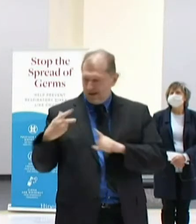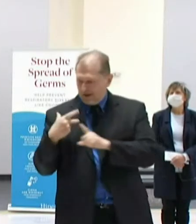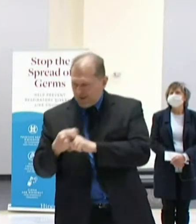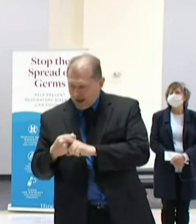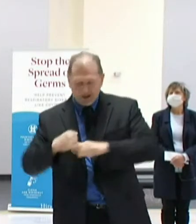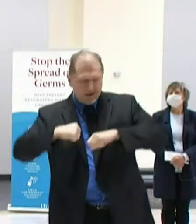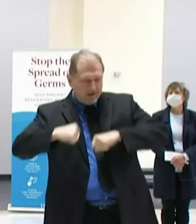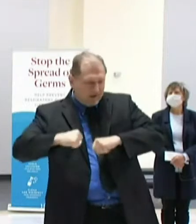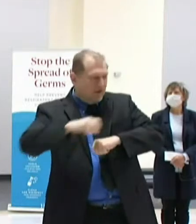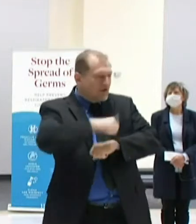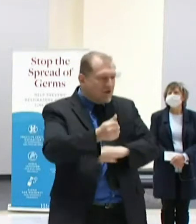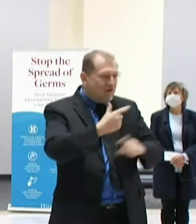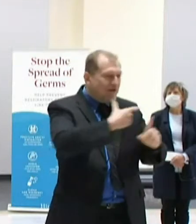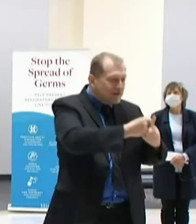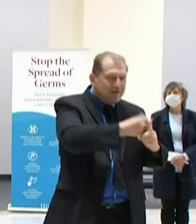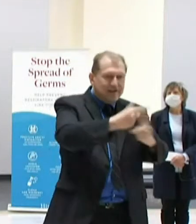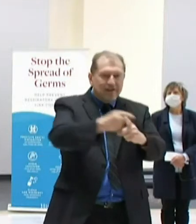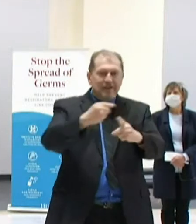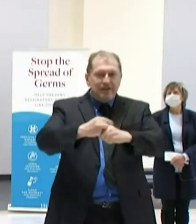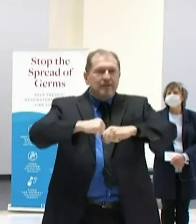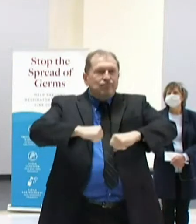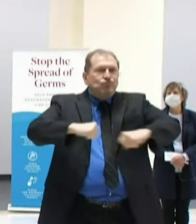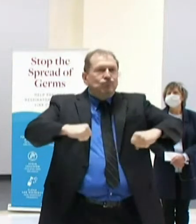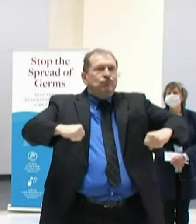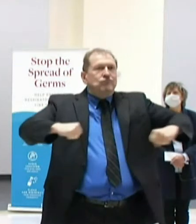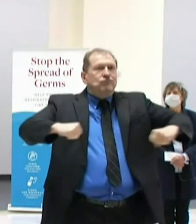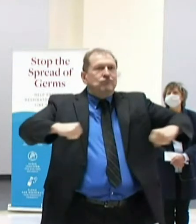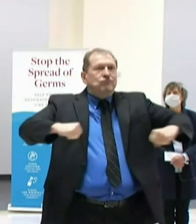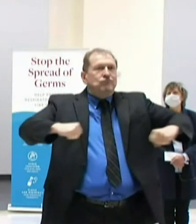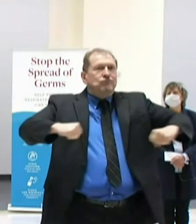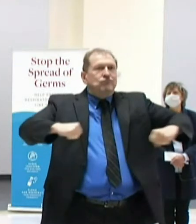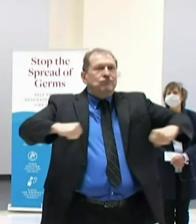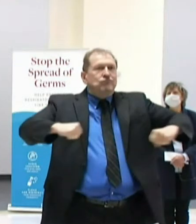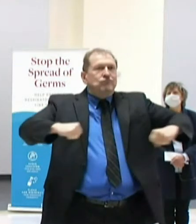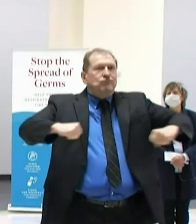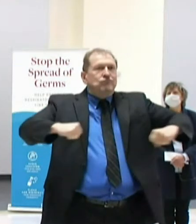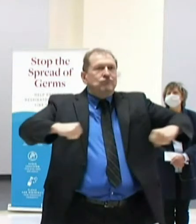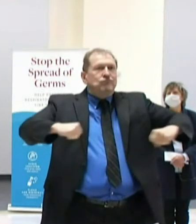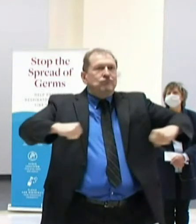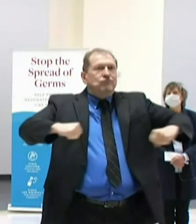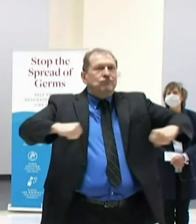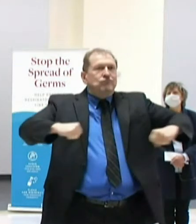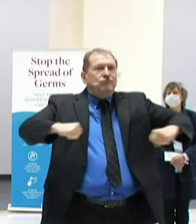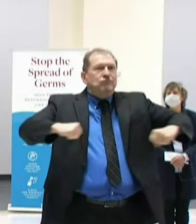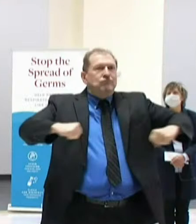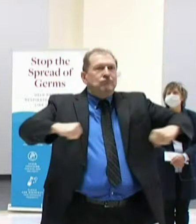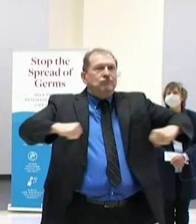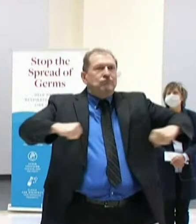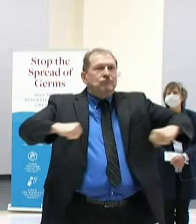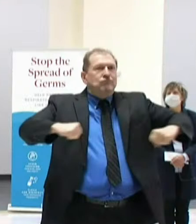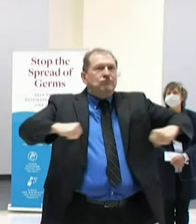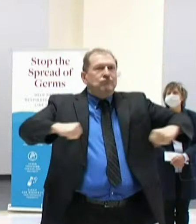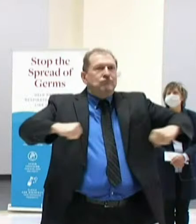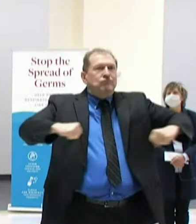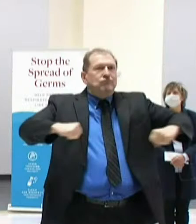people means there's less room for new, more dangerous variants of COVID-19 to take shape.